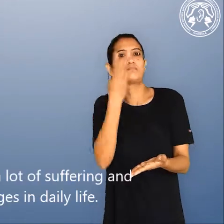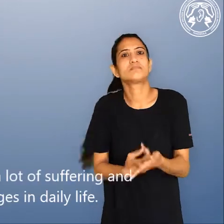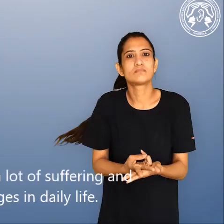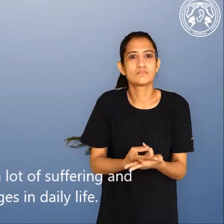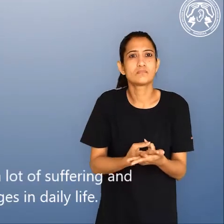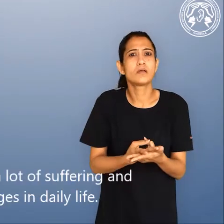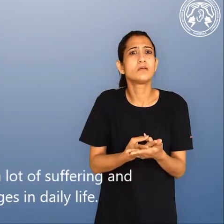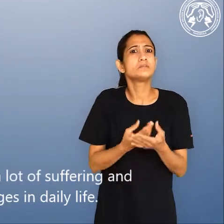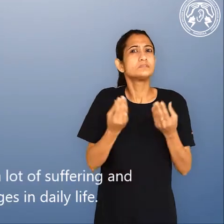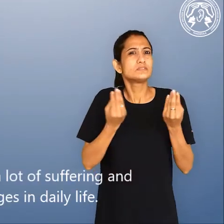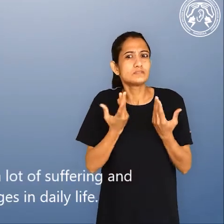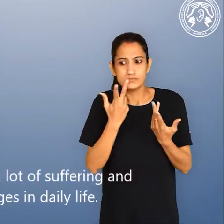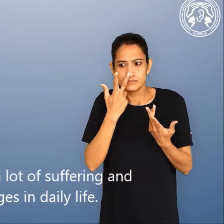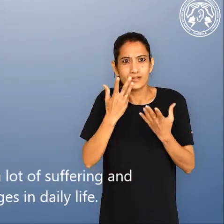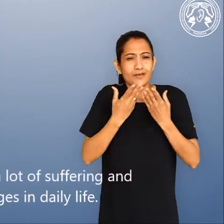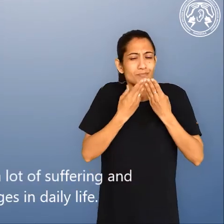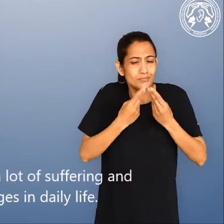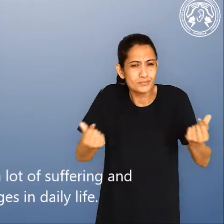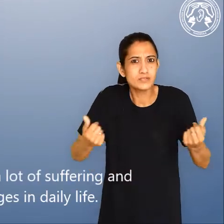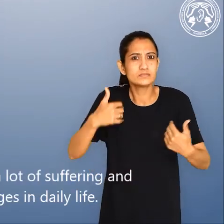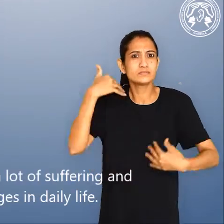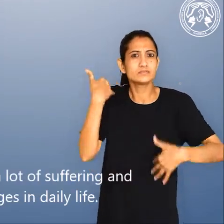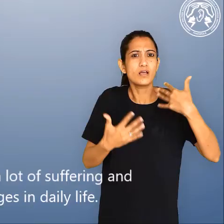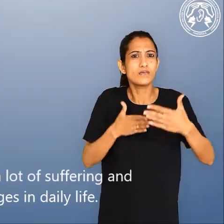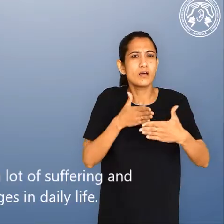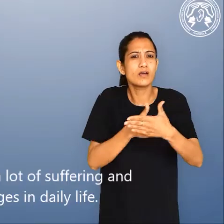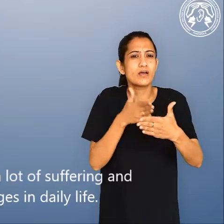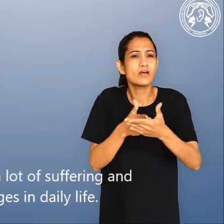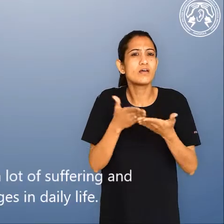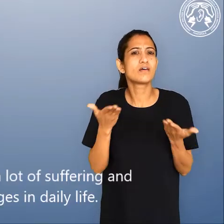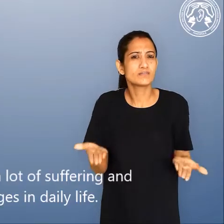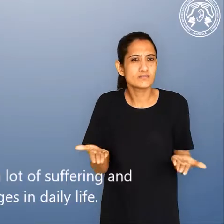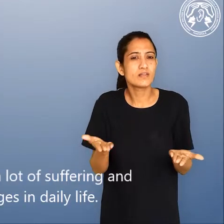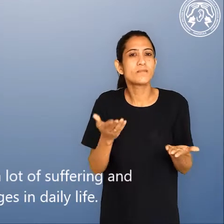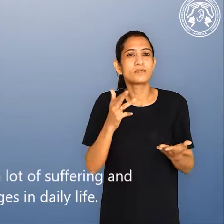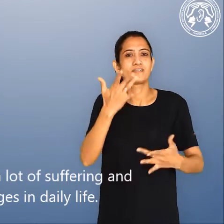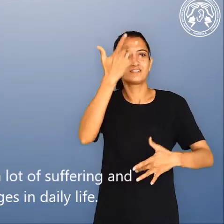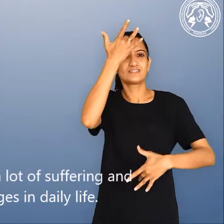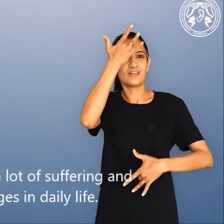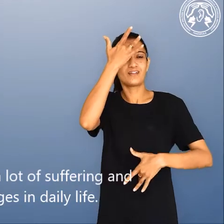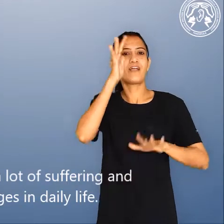This causes a lot of suffering and challenges in daily life.